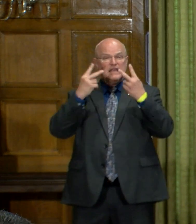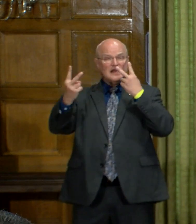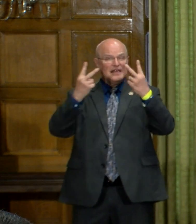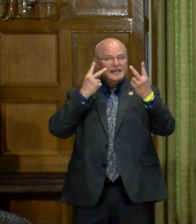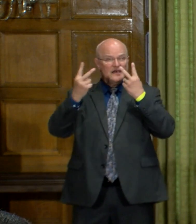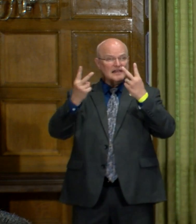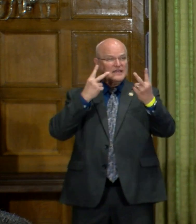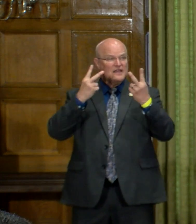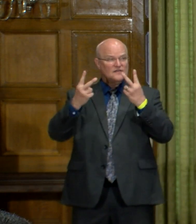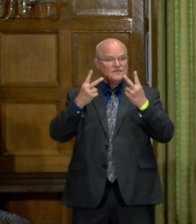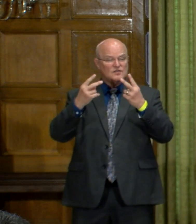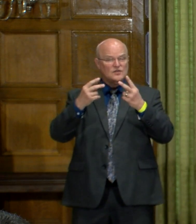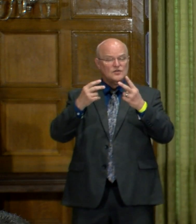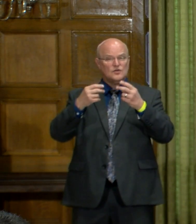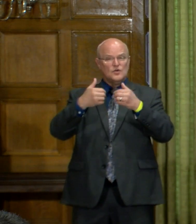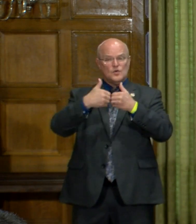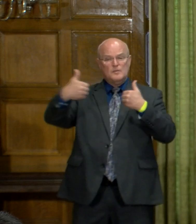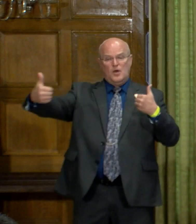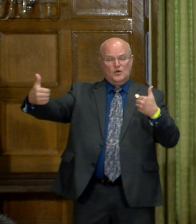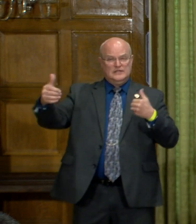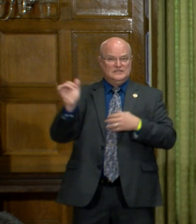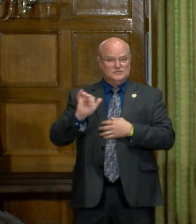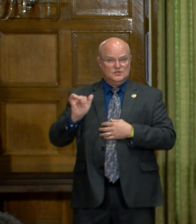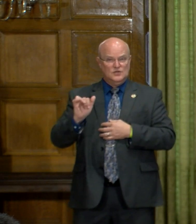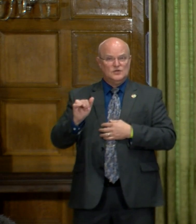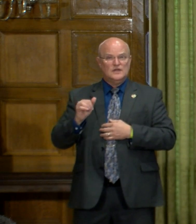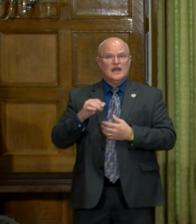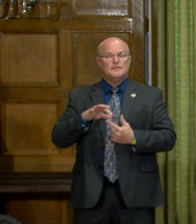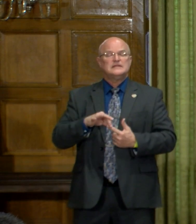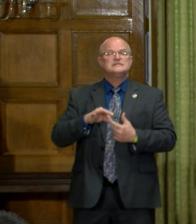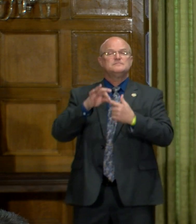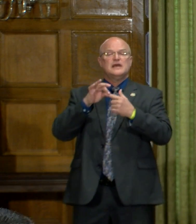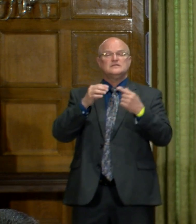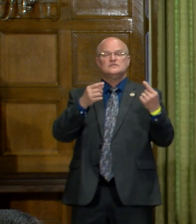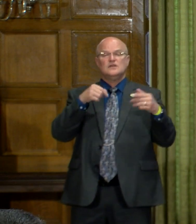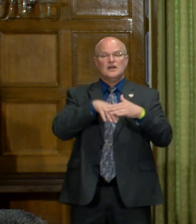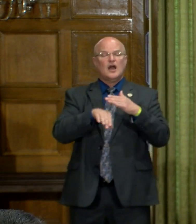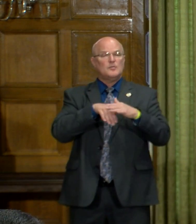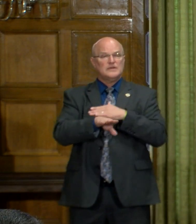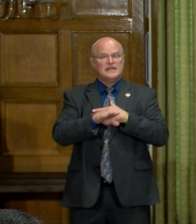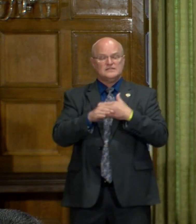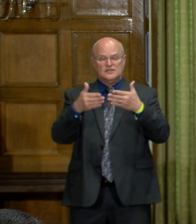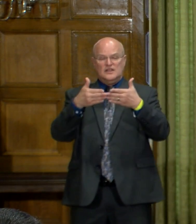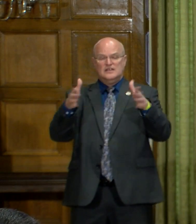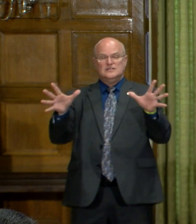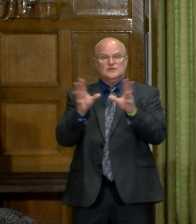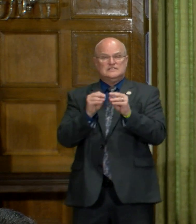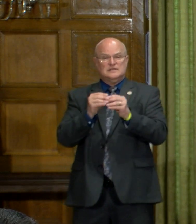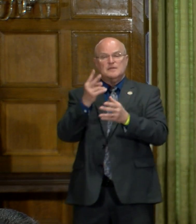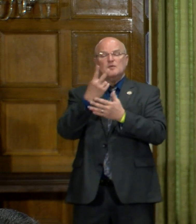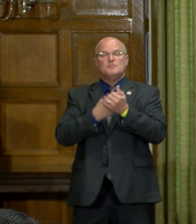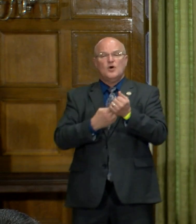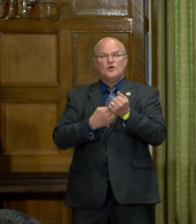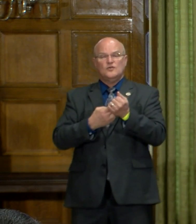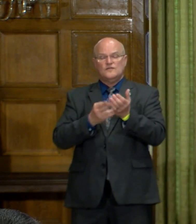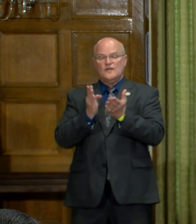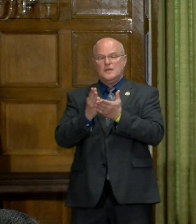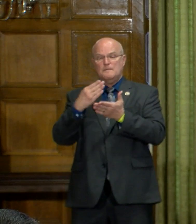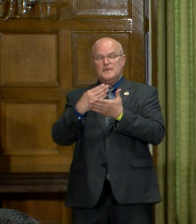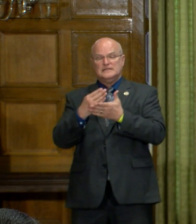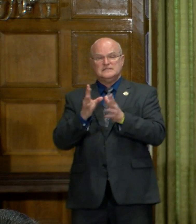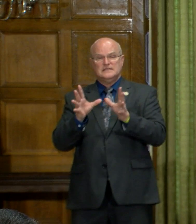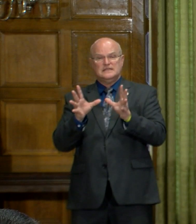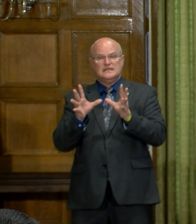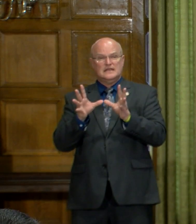view remotely as well. And so they've made special accommodation to the General Assembly, both for their joint budget